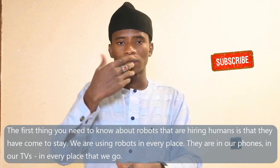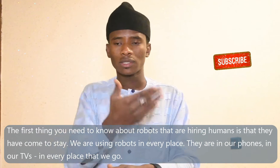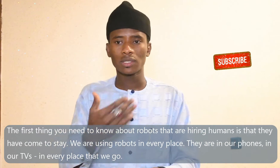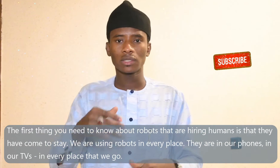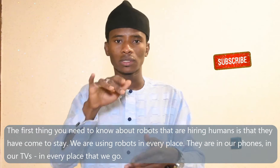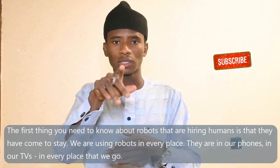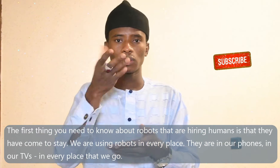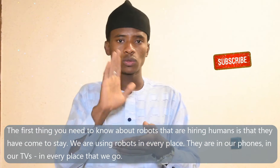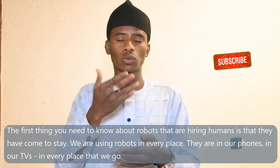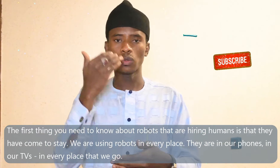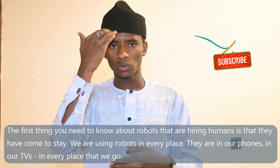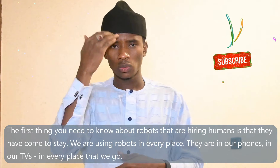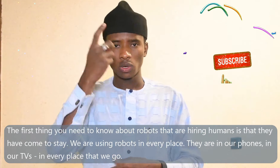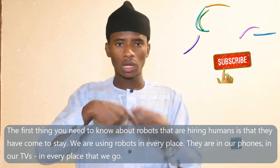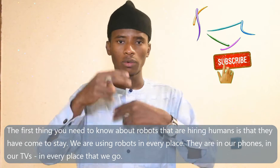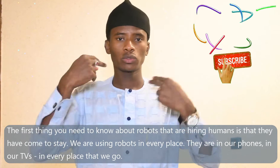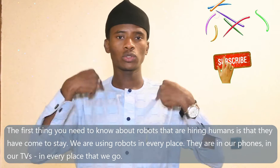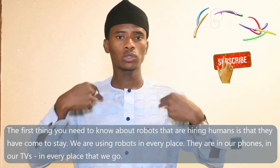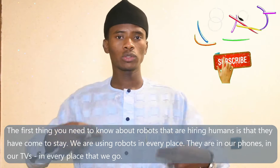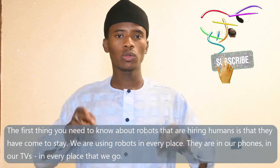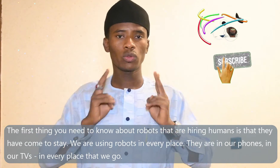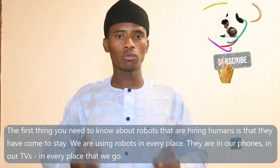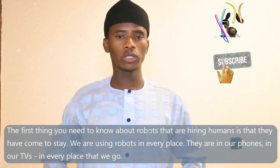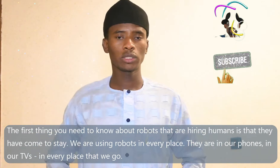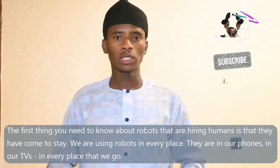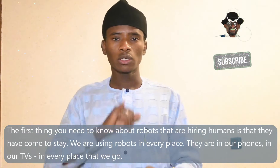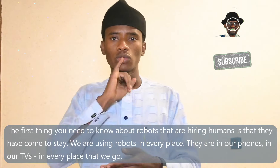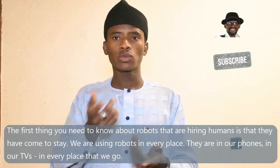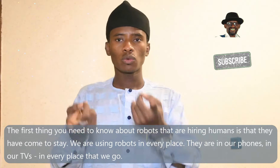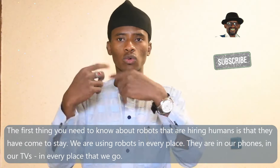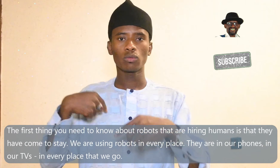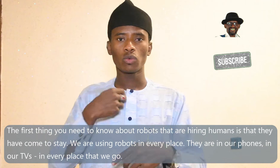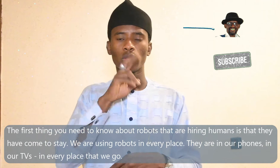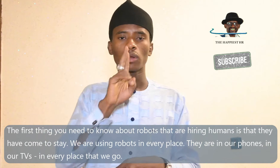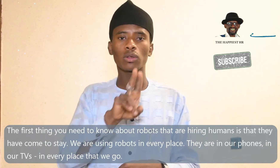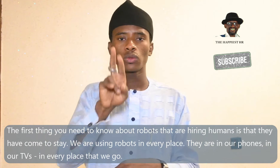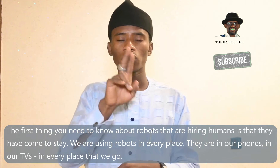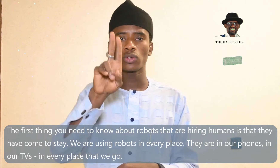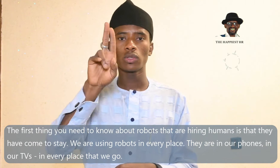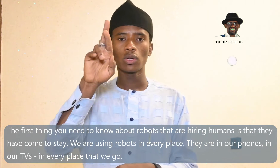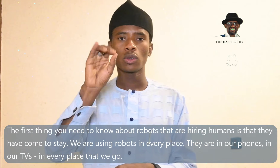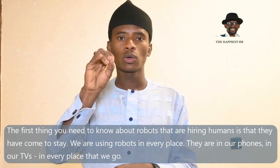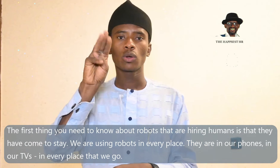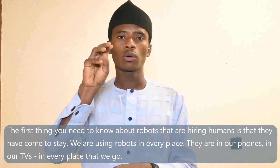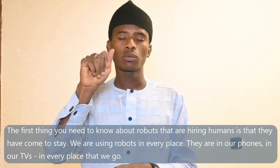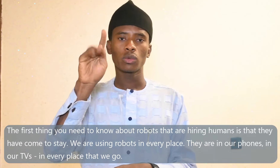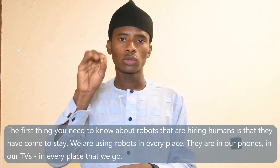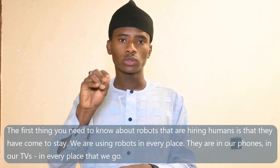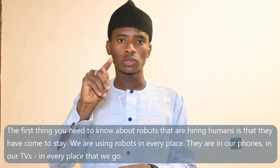human is that they have come to say we are using robot in every place, in our phones,